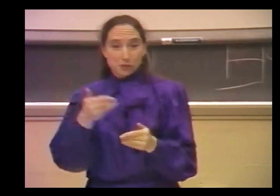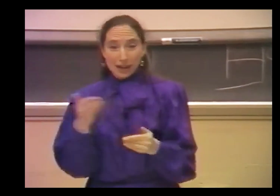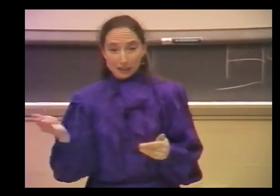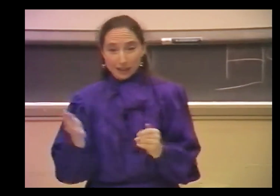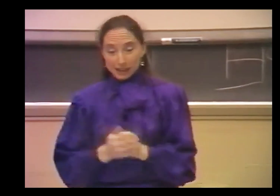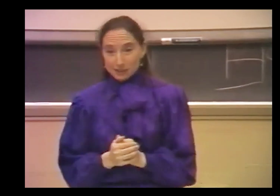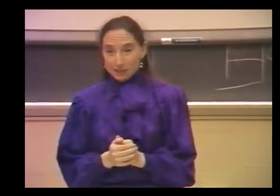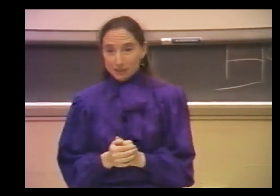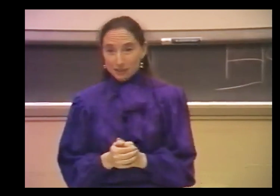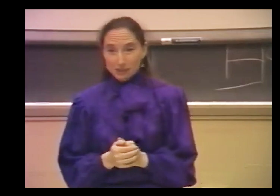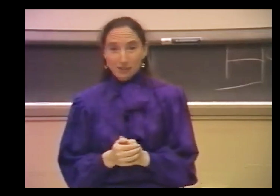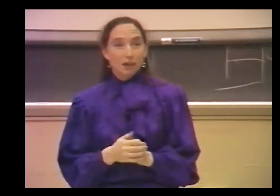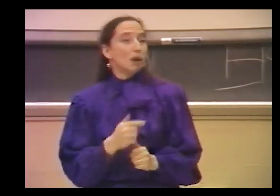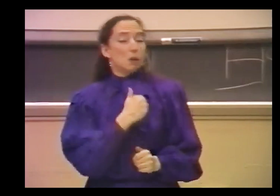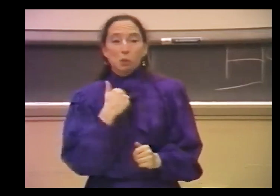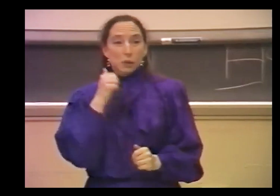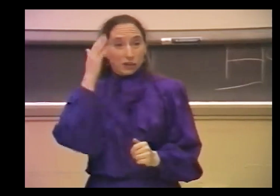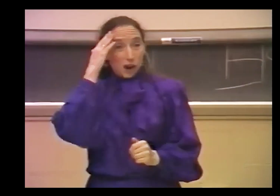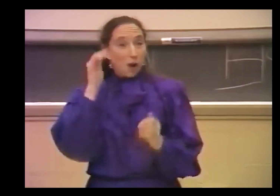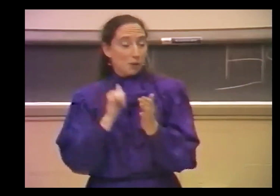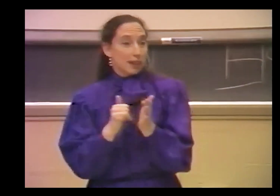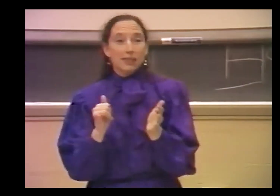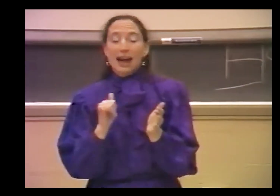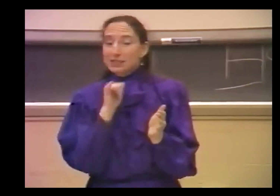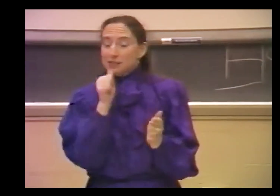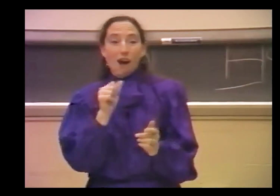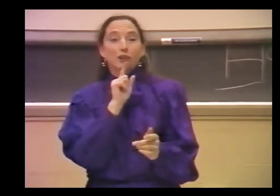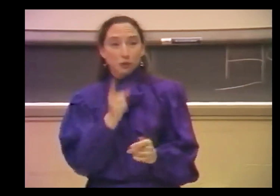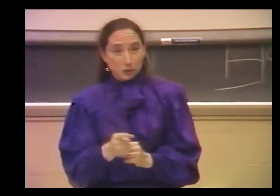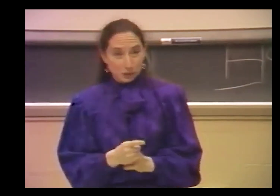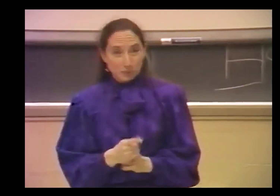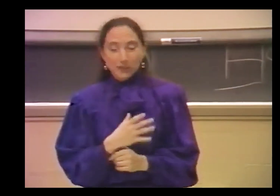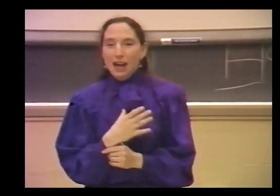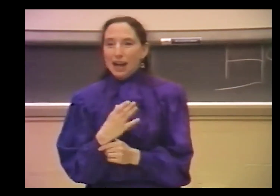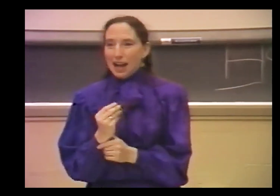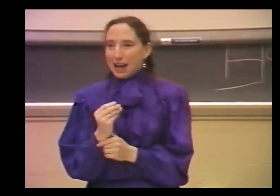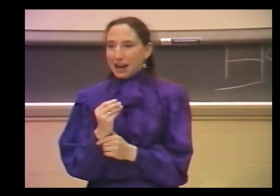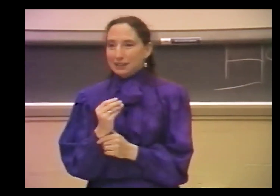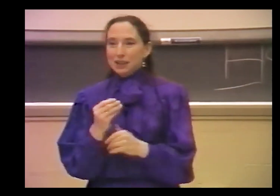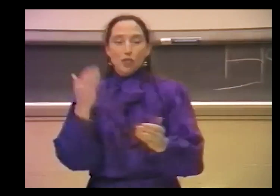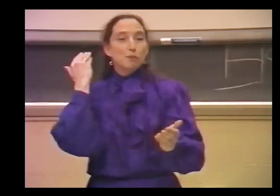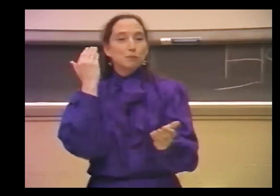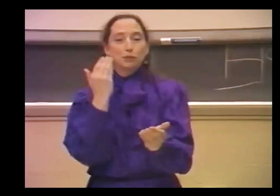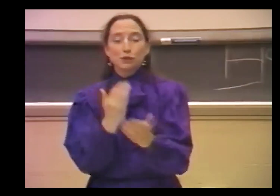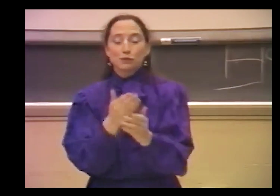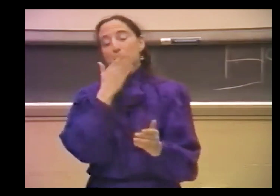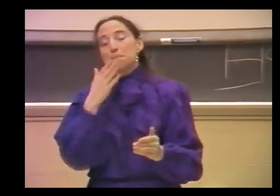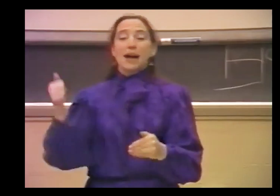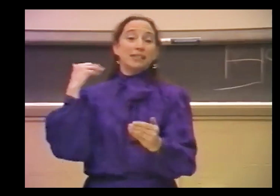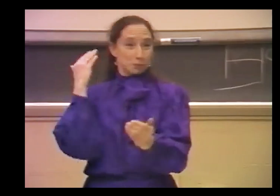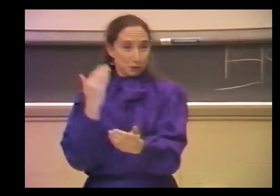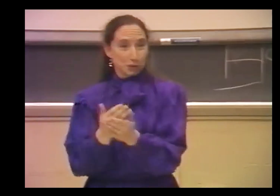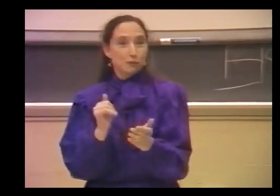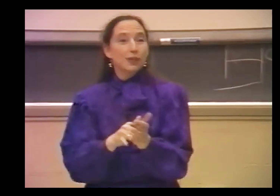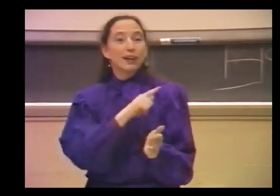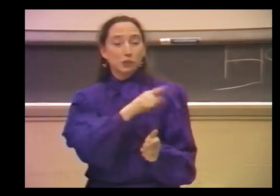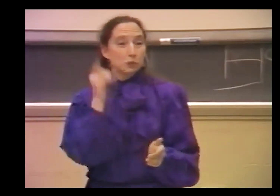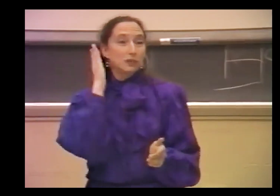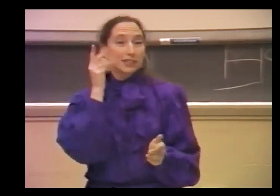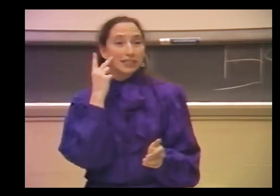abstract things. We know that that's not true, and the proof, the best proof that you will